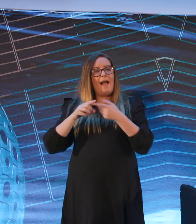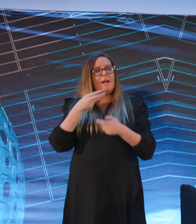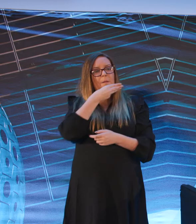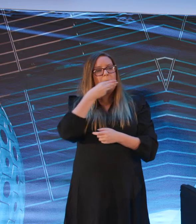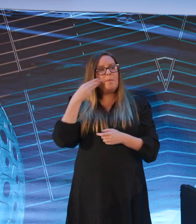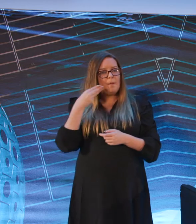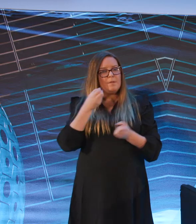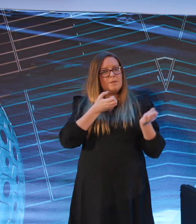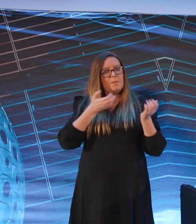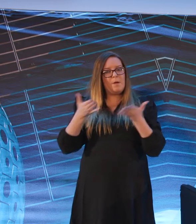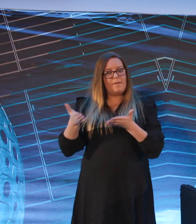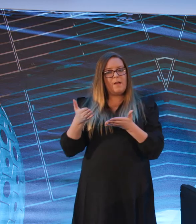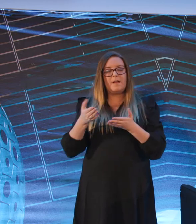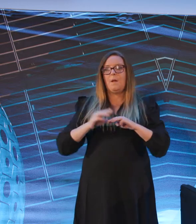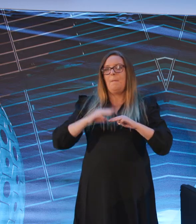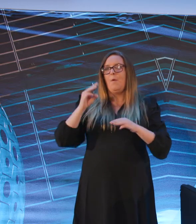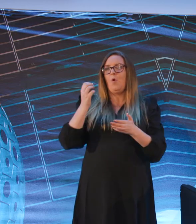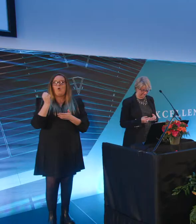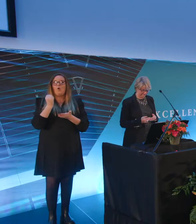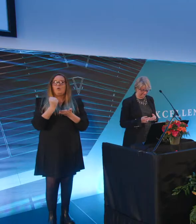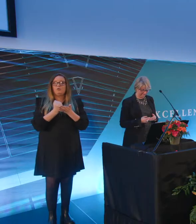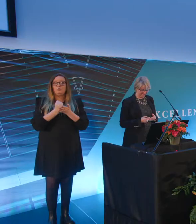providing more student accommodation.